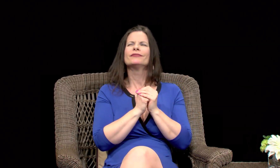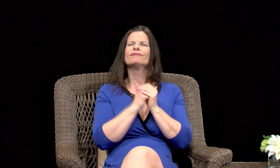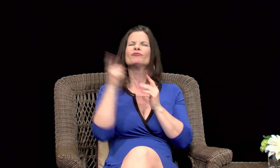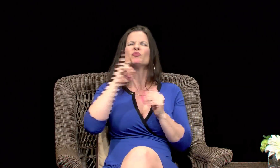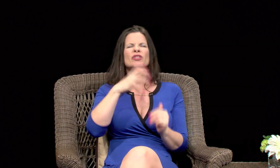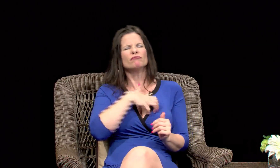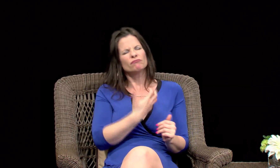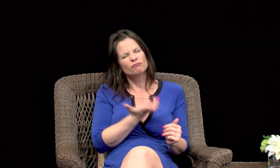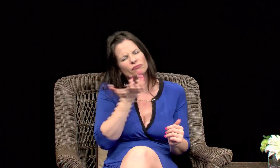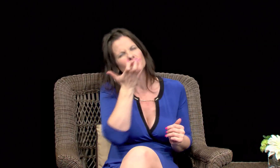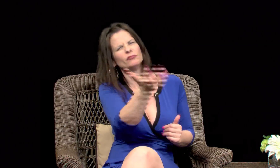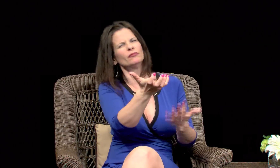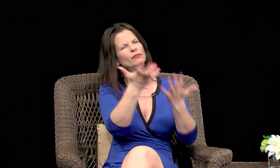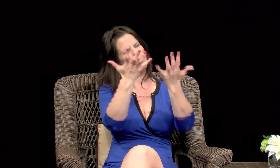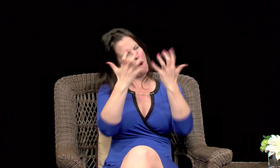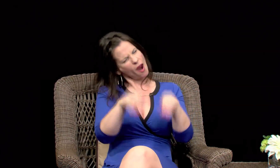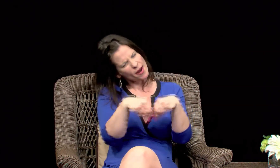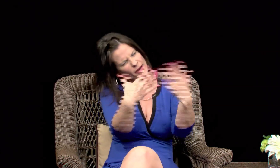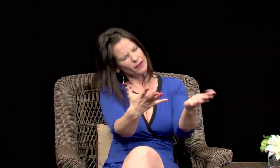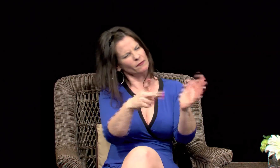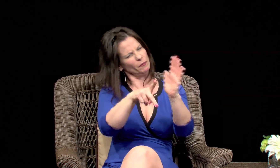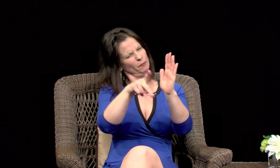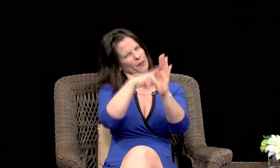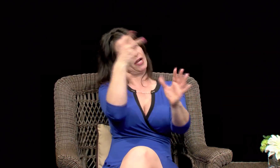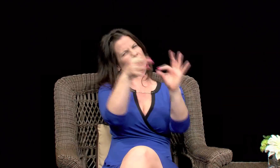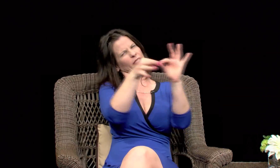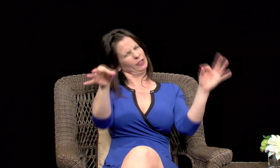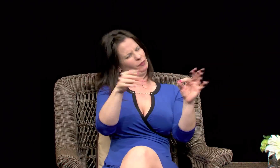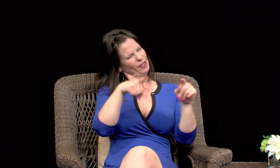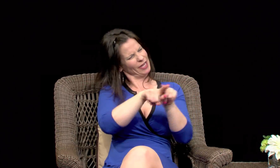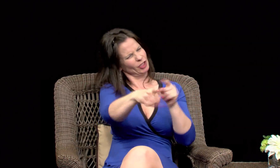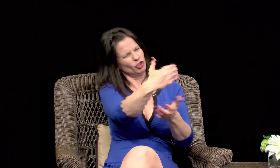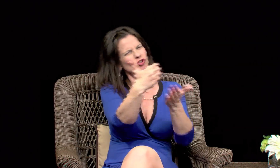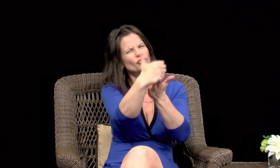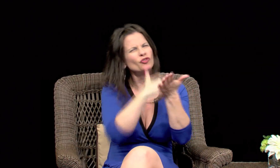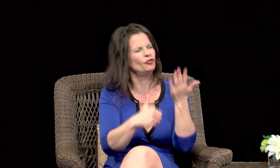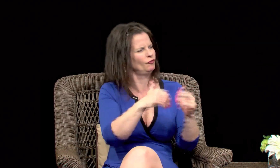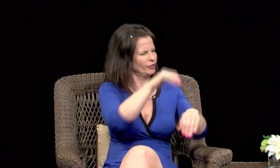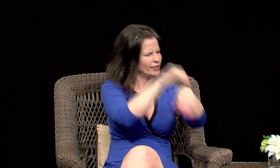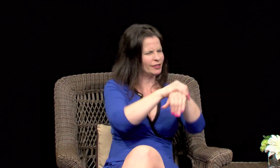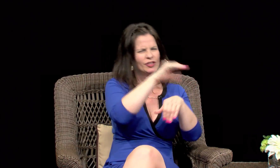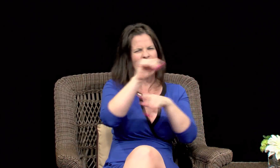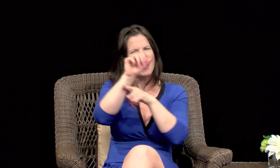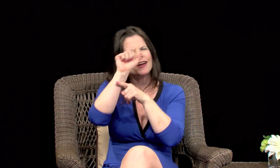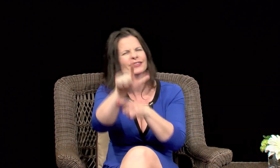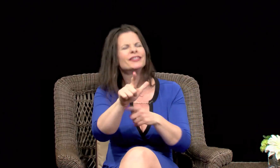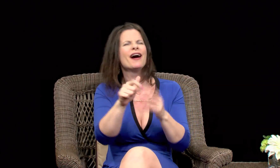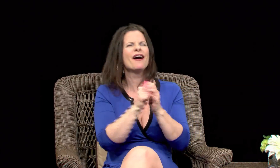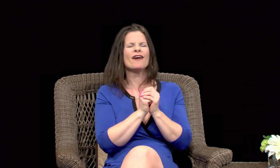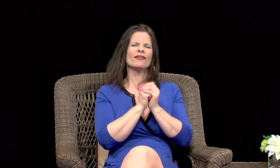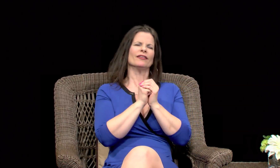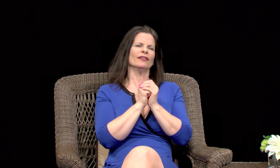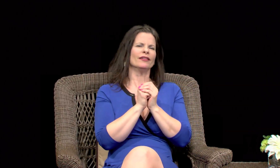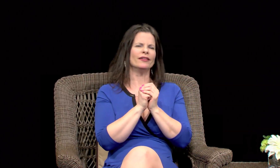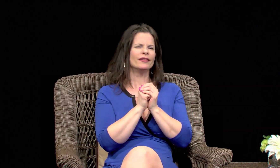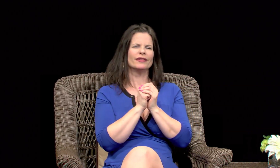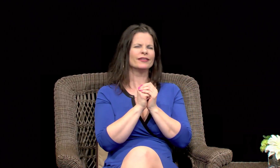the difference between the two languages, and she speaks from the heart. And she also supports bilingualism, English